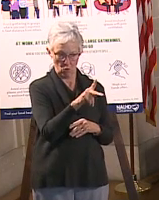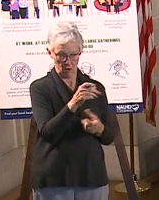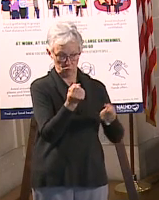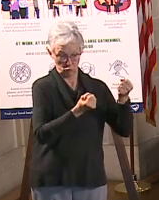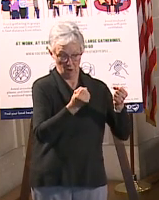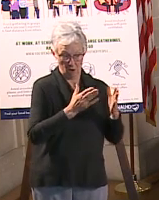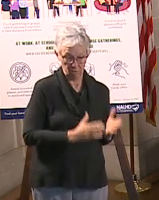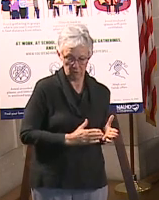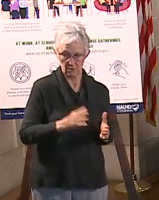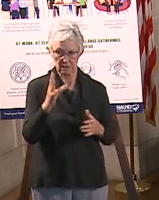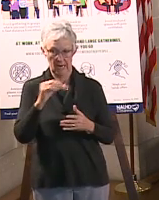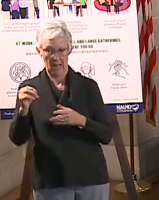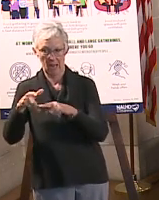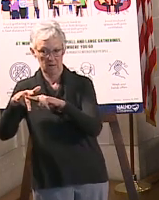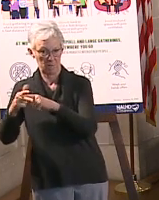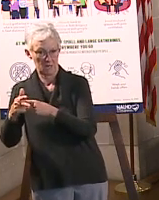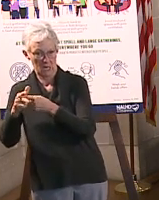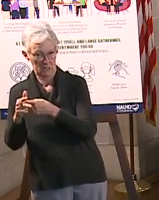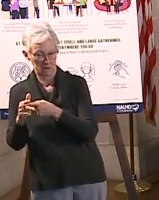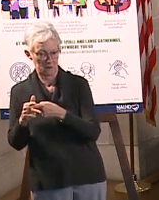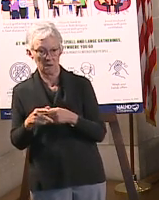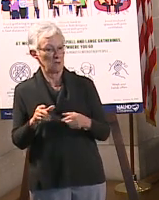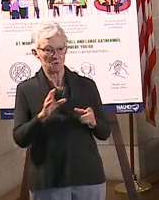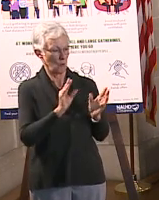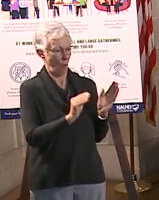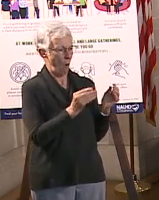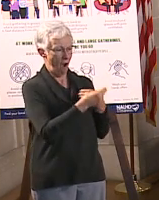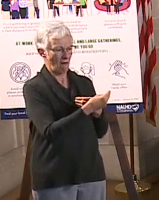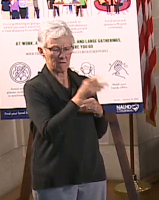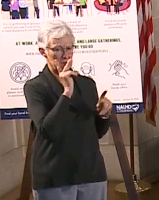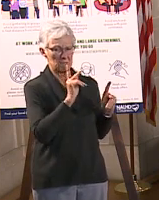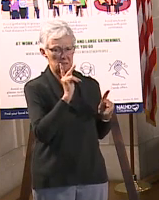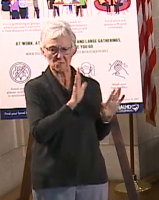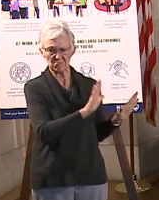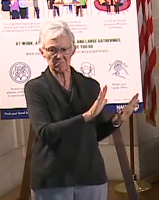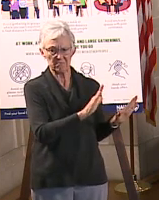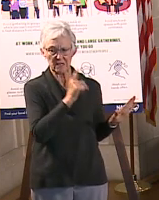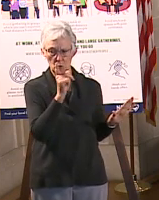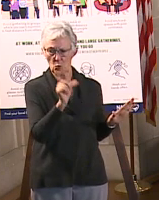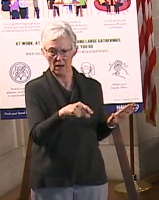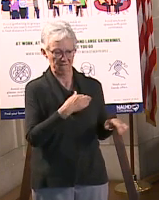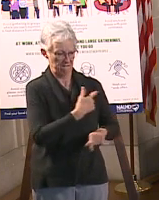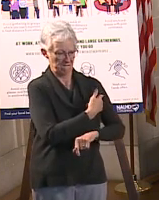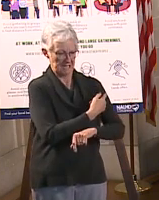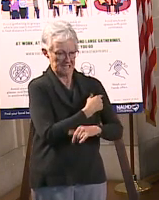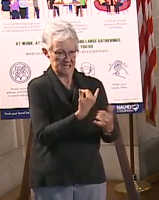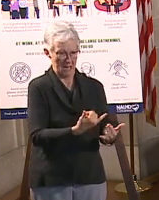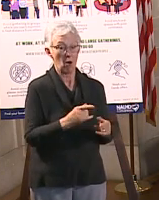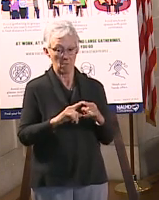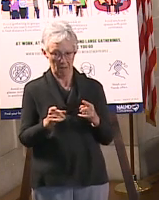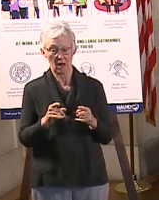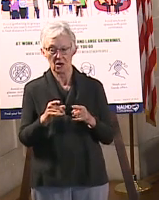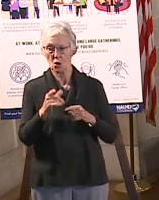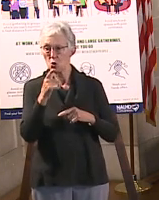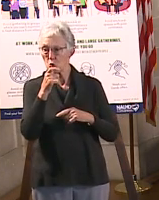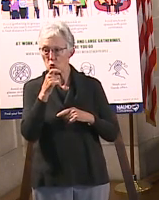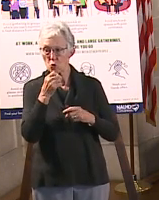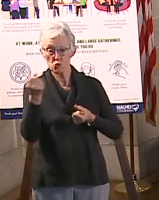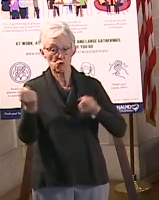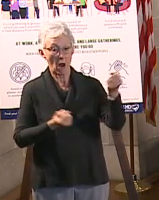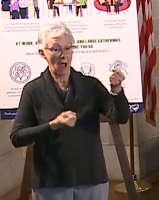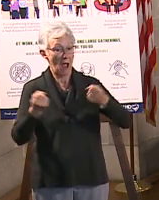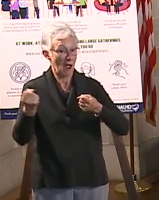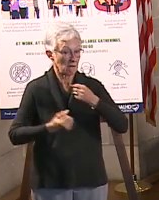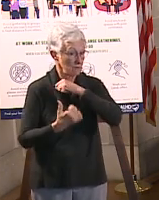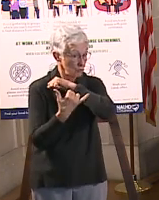rolling. So again, office staff wouldn't be in that category of prioritized to get the vaccine. So if you are a trucking company and somebody from the National